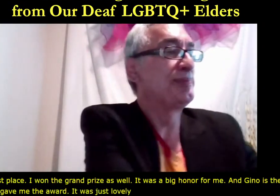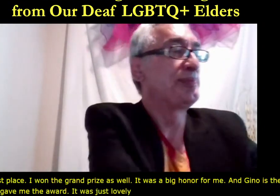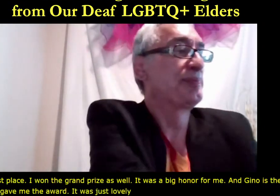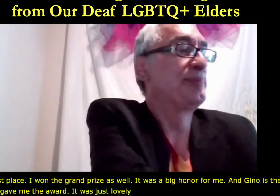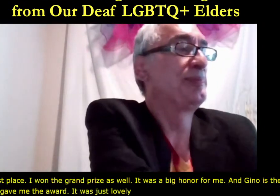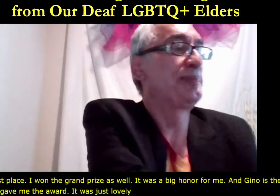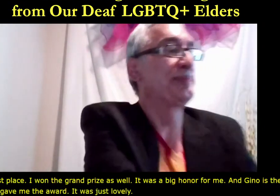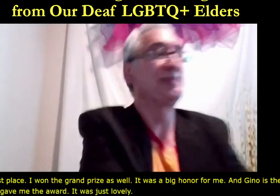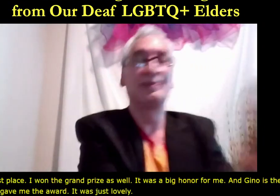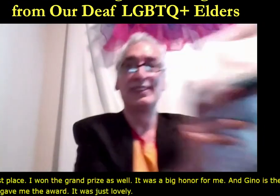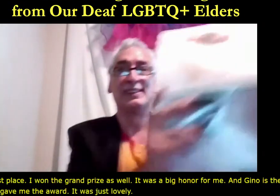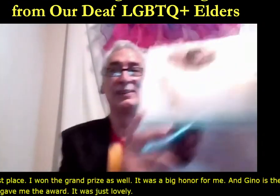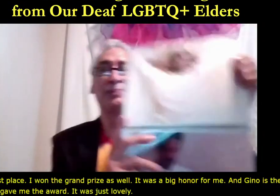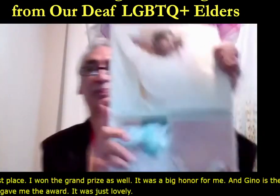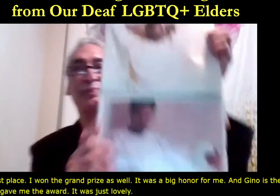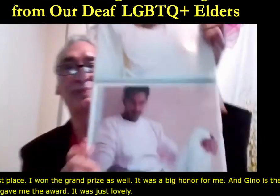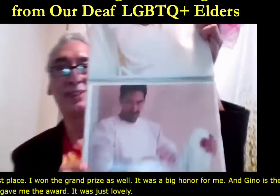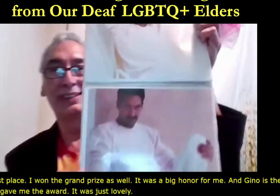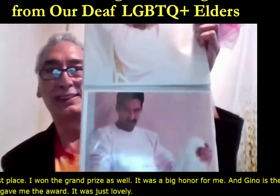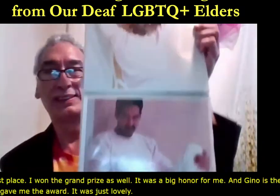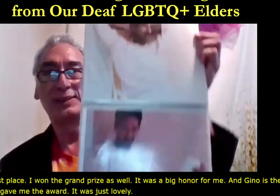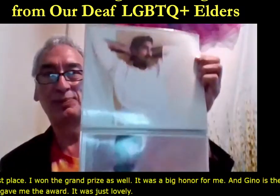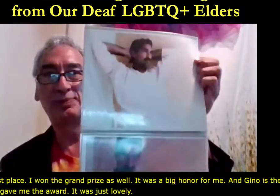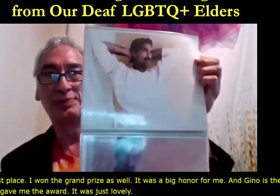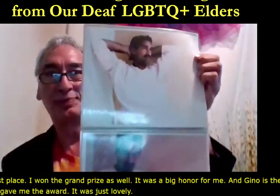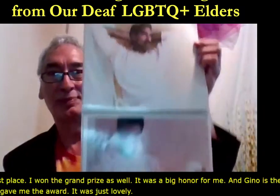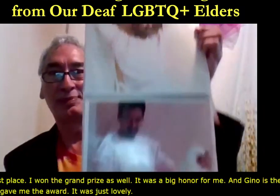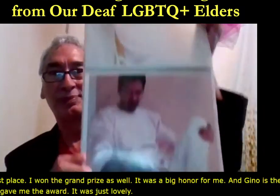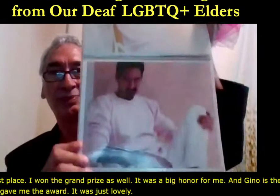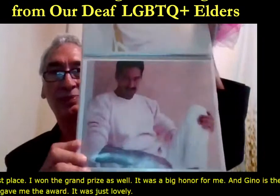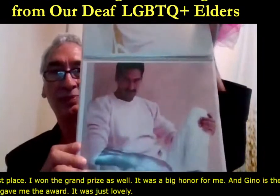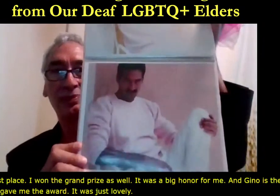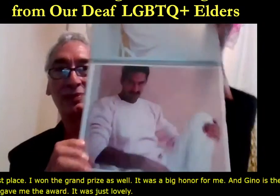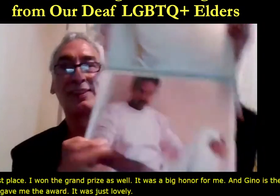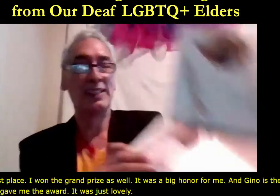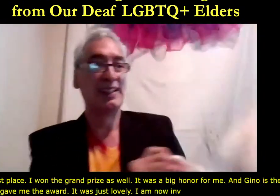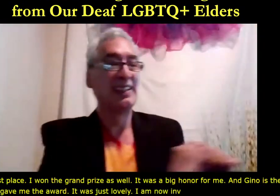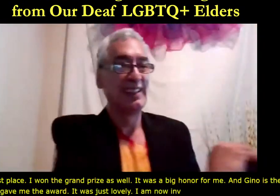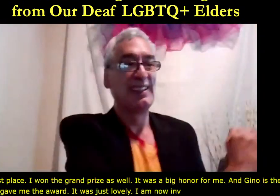actually used to be involved with modeling um you can see some of my portfolio here